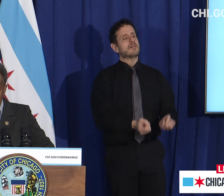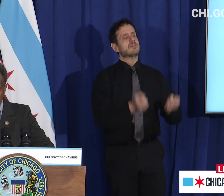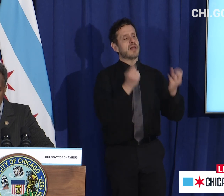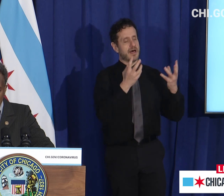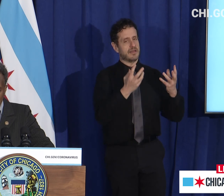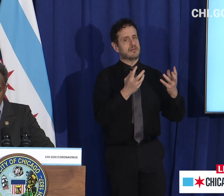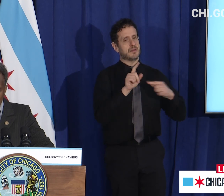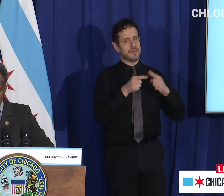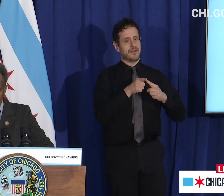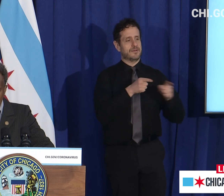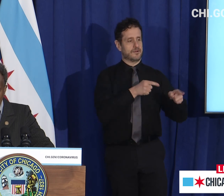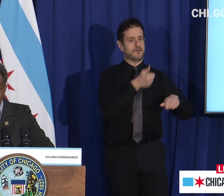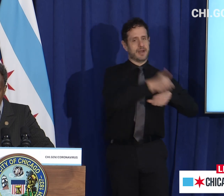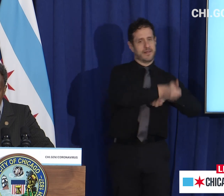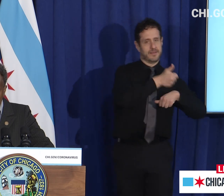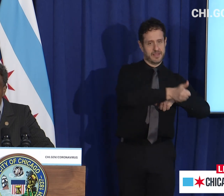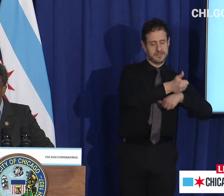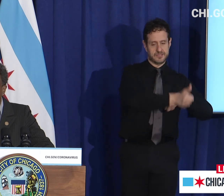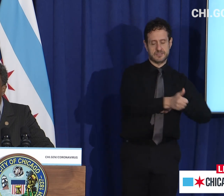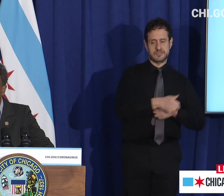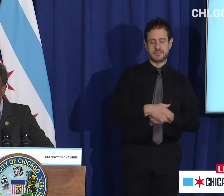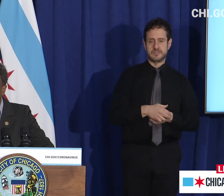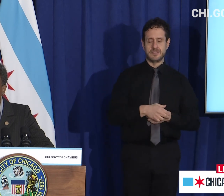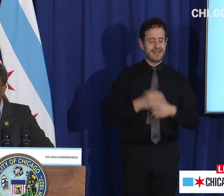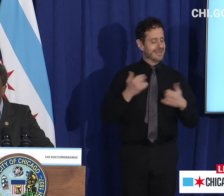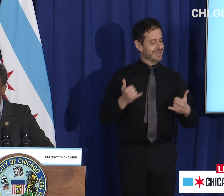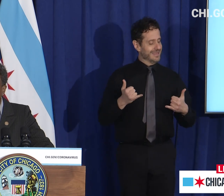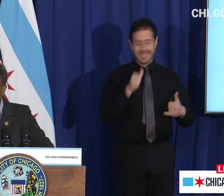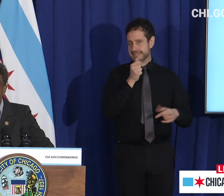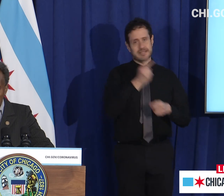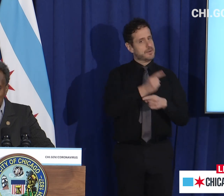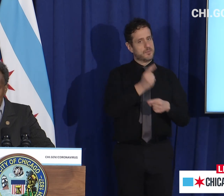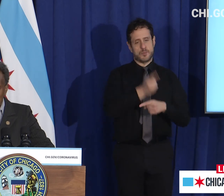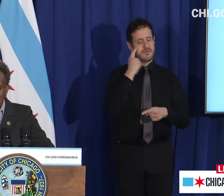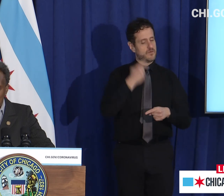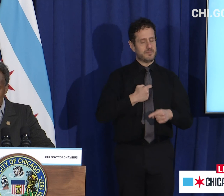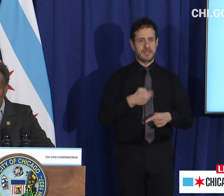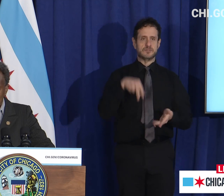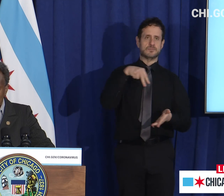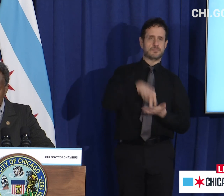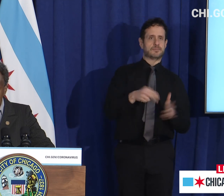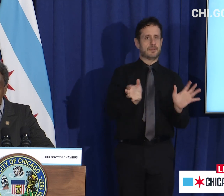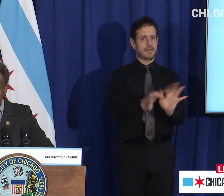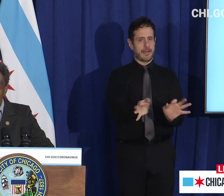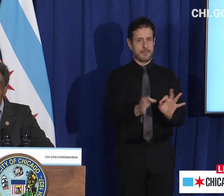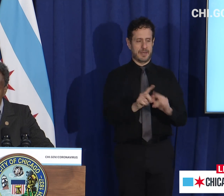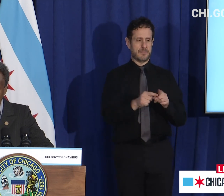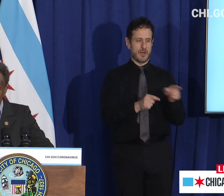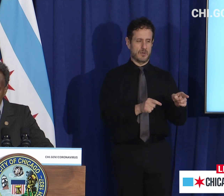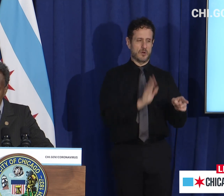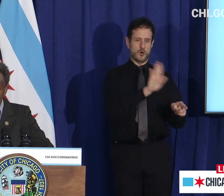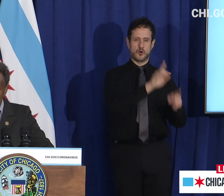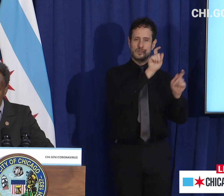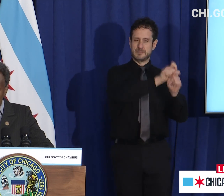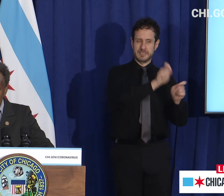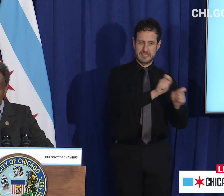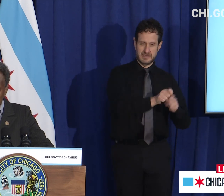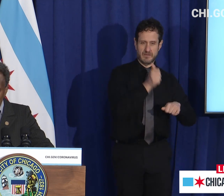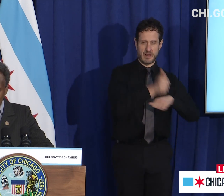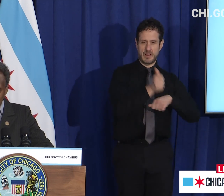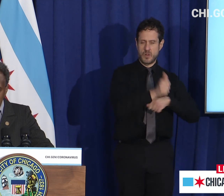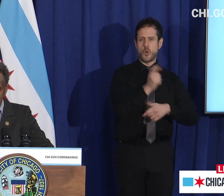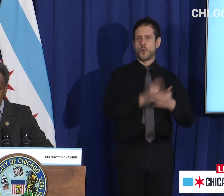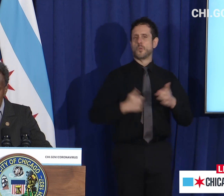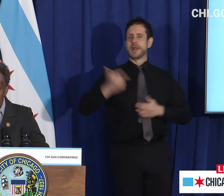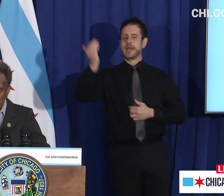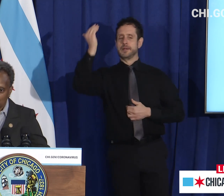allegations. I don't think it's appropriate for me to comment on what specifically I know.